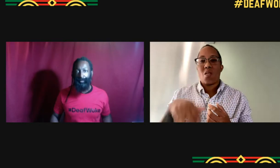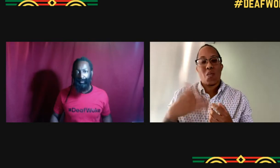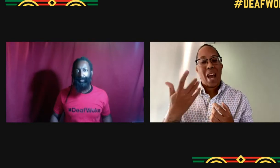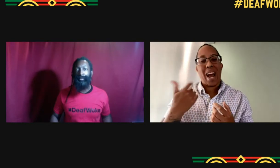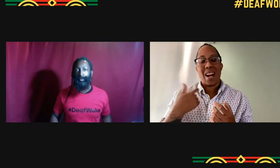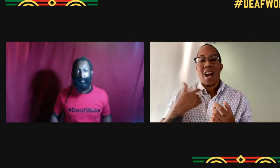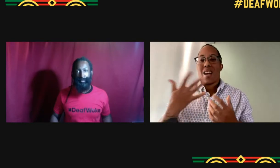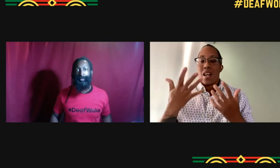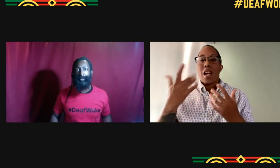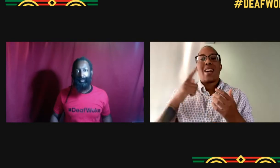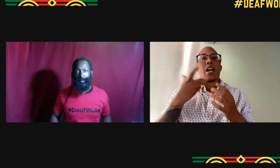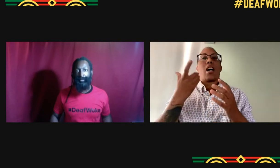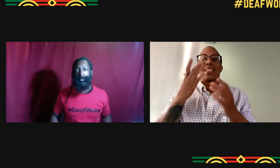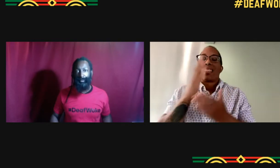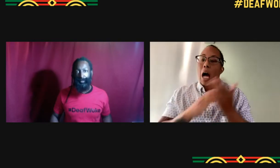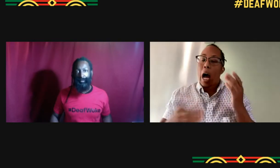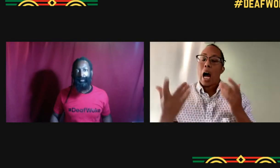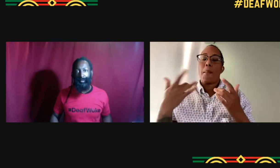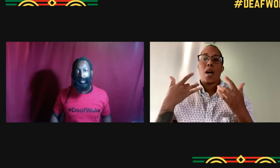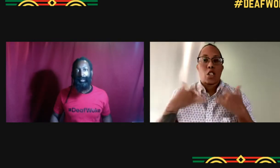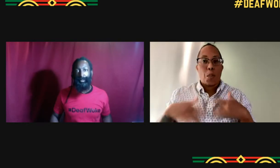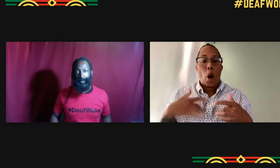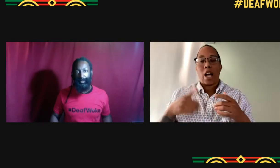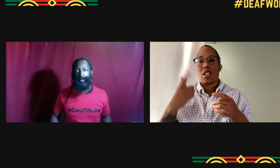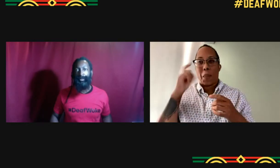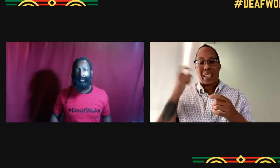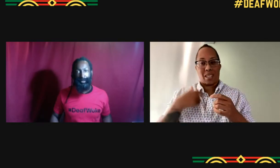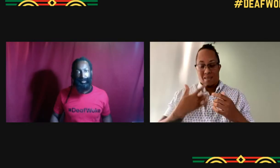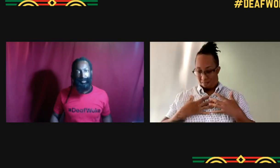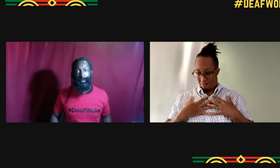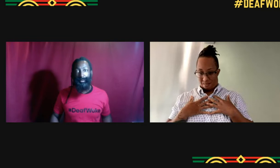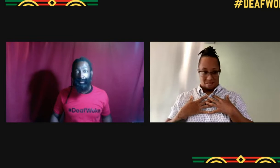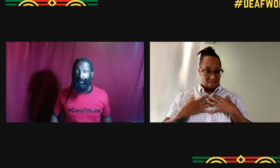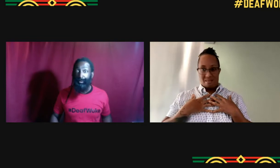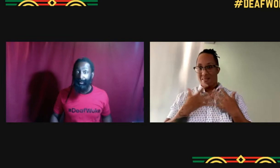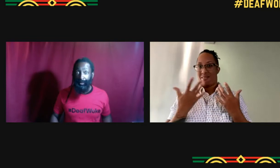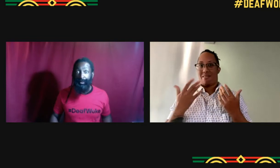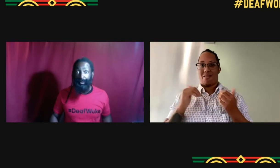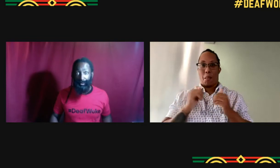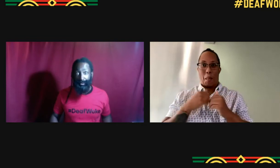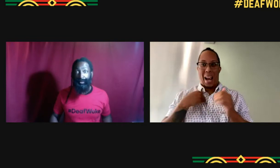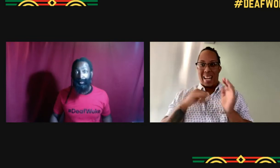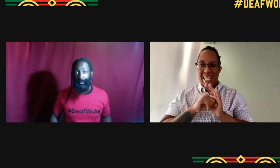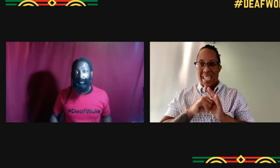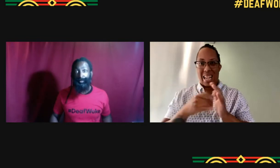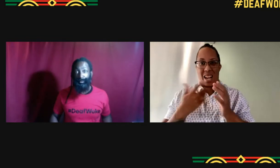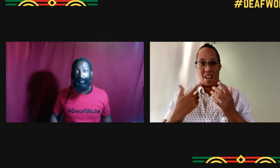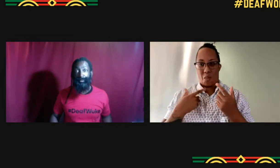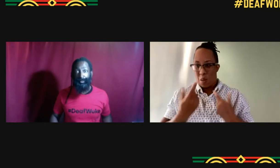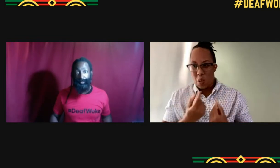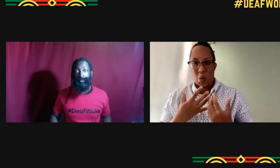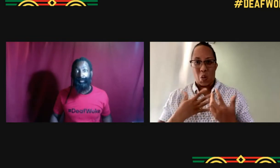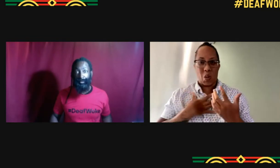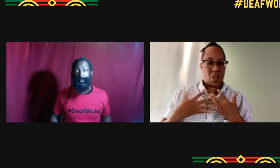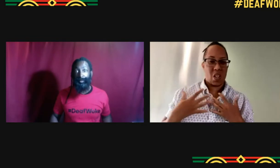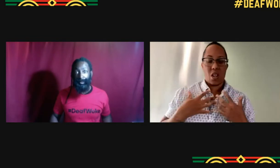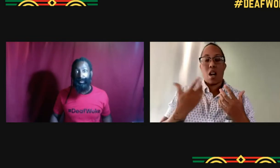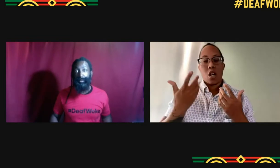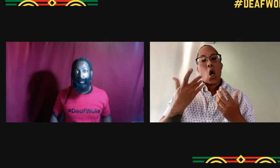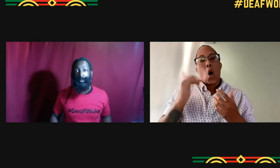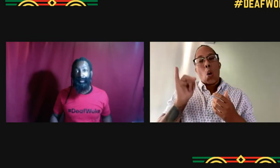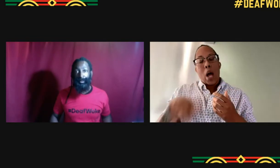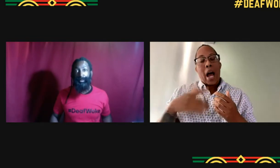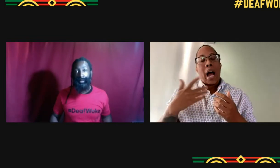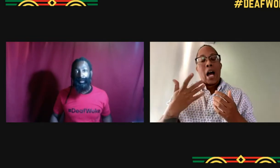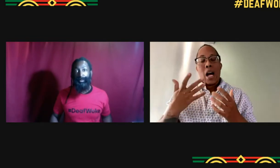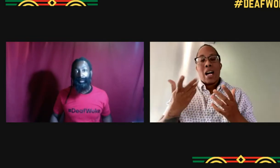are journeying and going through what you're going through, you know, and going through some of my own depression, the struggle of